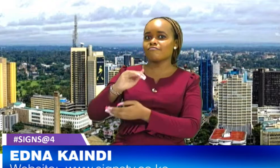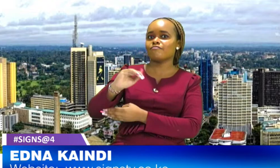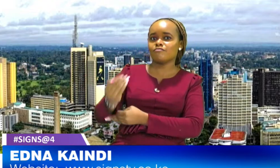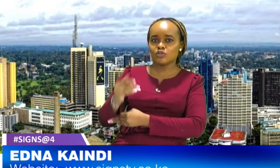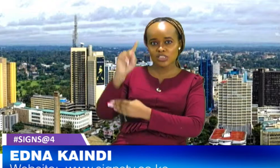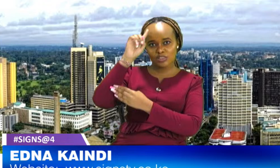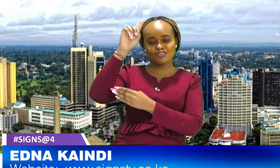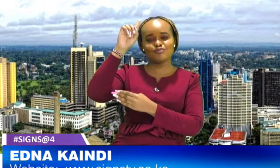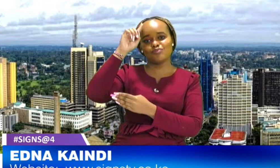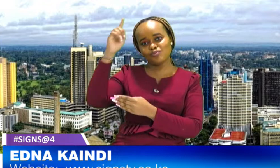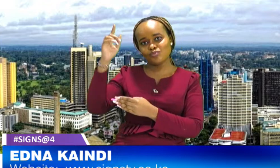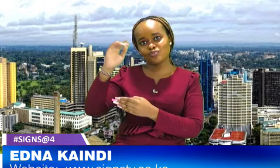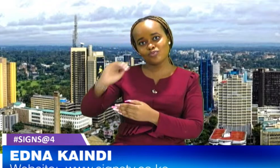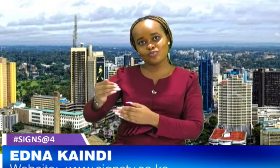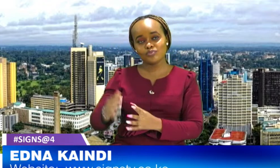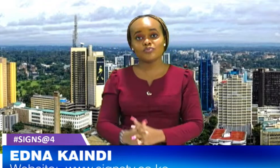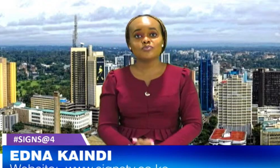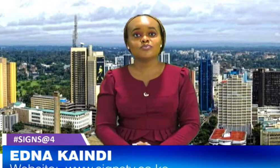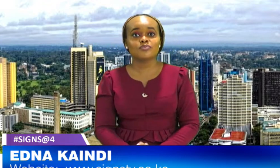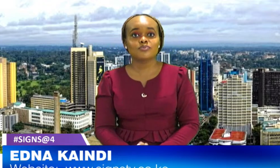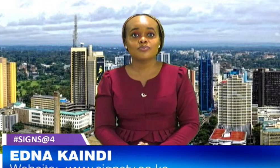in Nyandarua County.